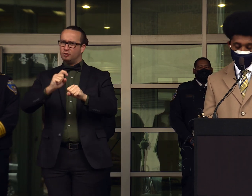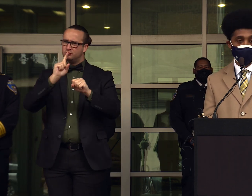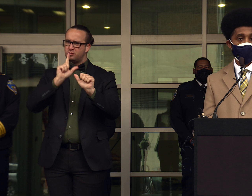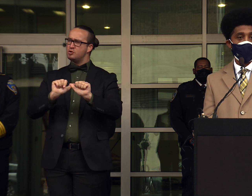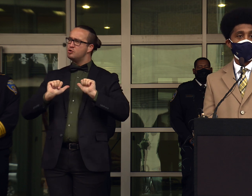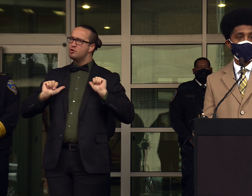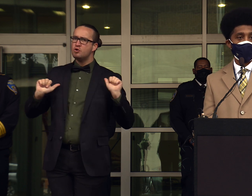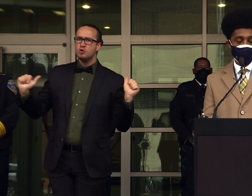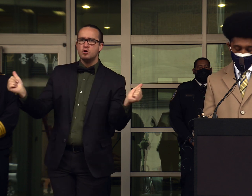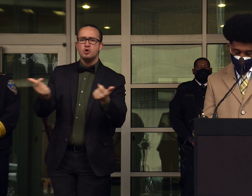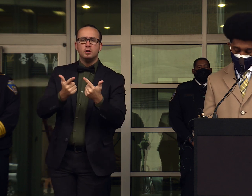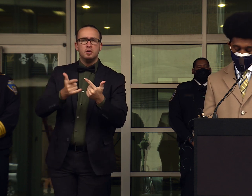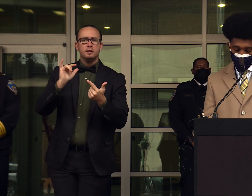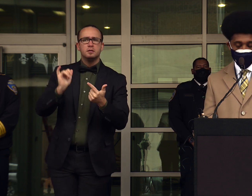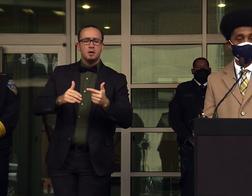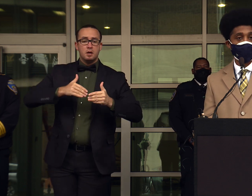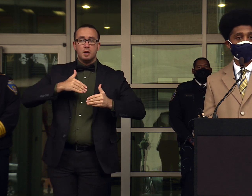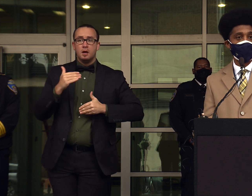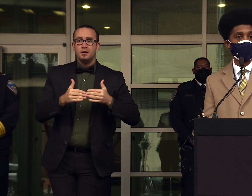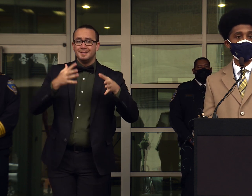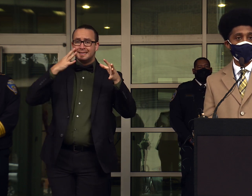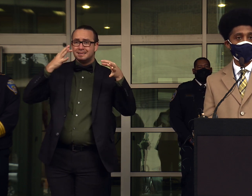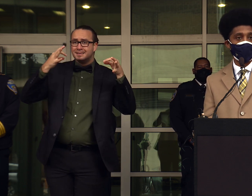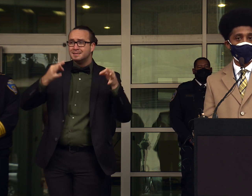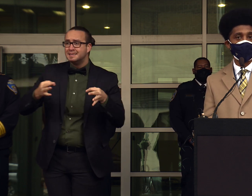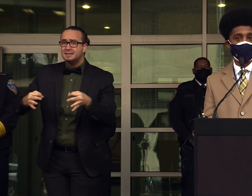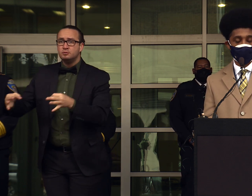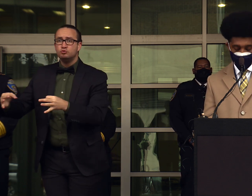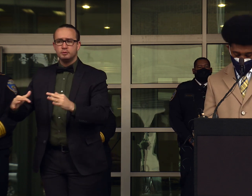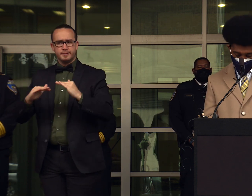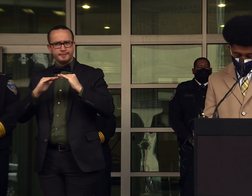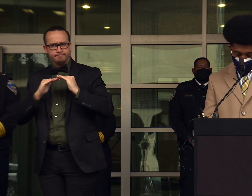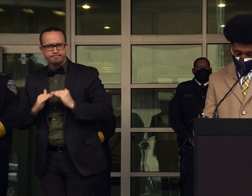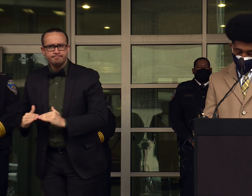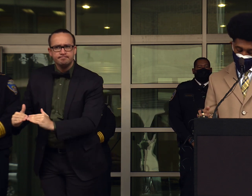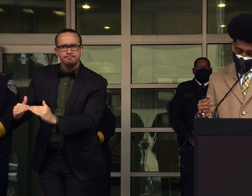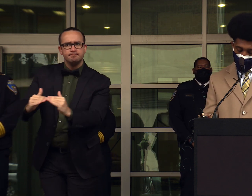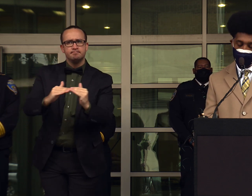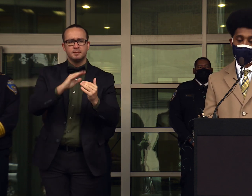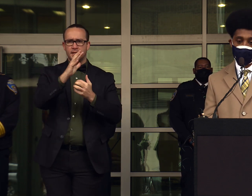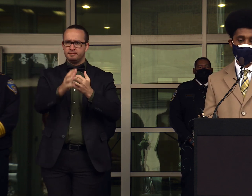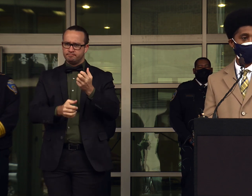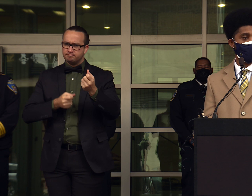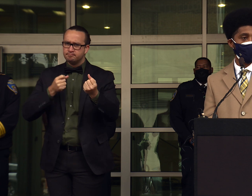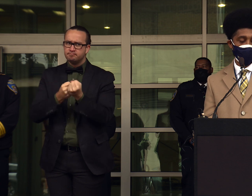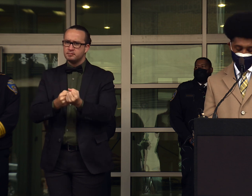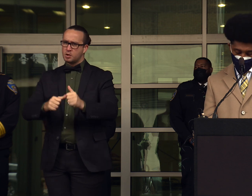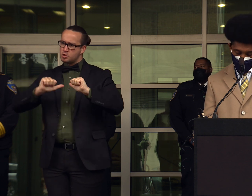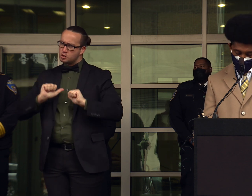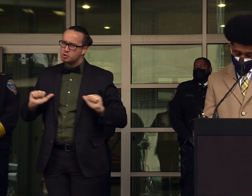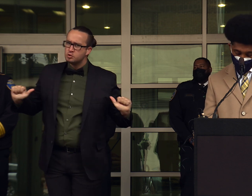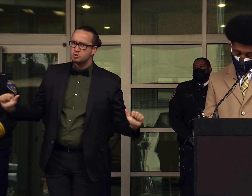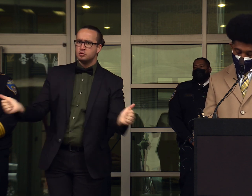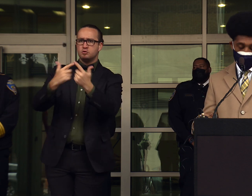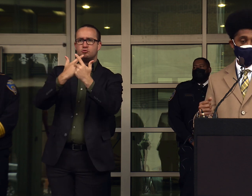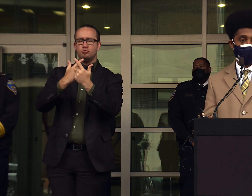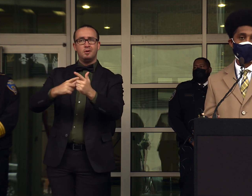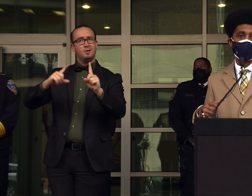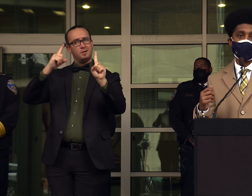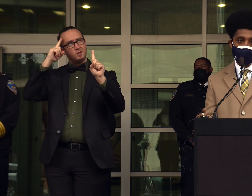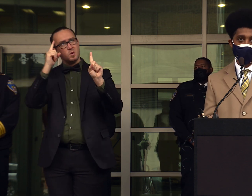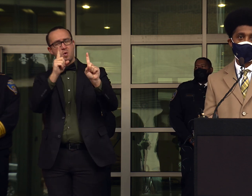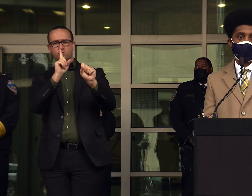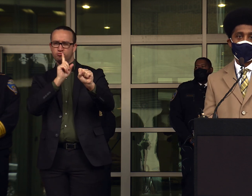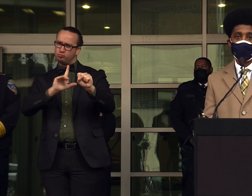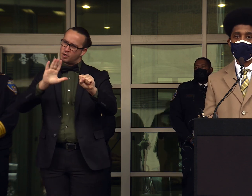anything short of complete and total dedication to making Baltimore safer. Getting a handle on the flow of illegal guns and